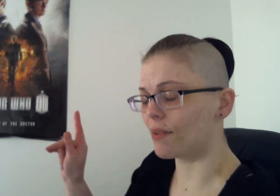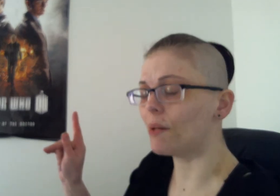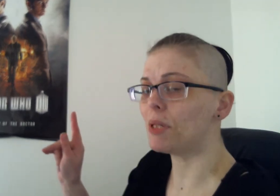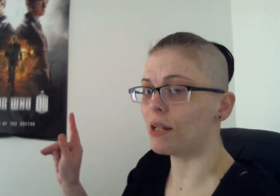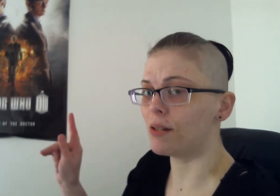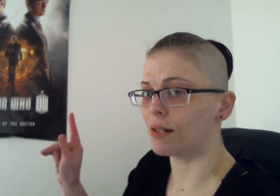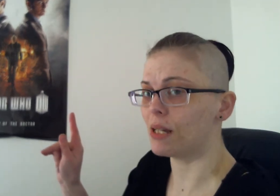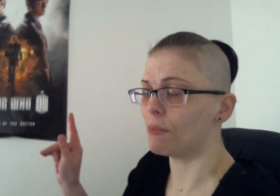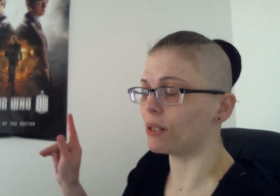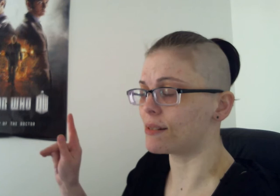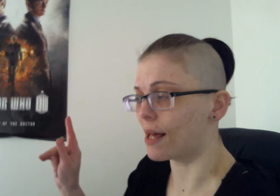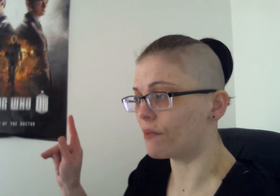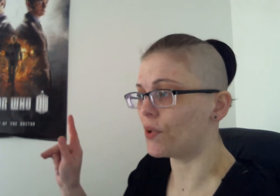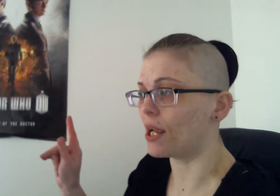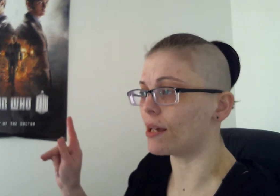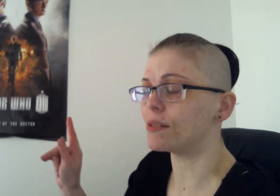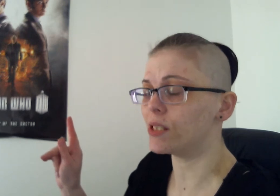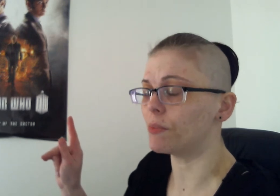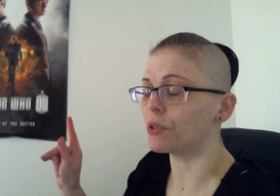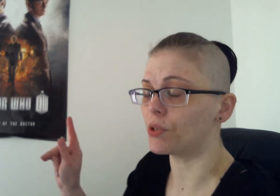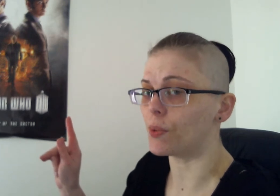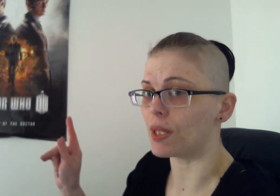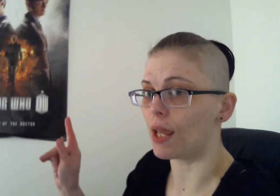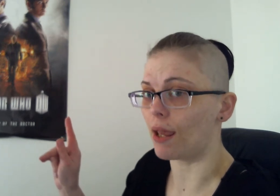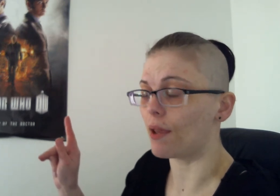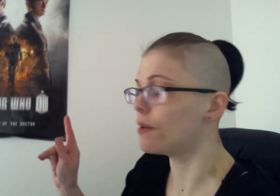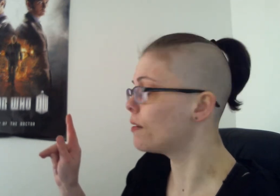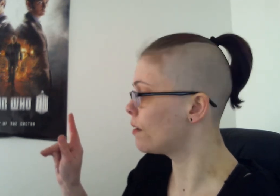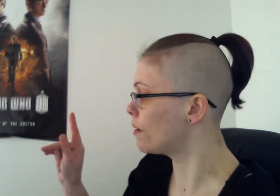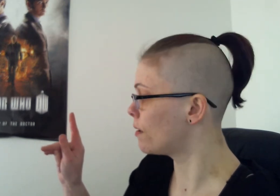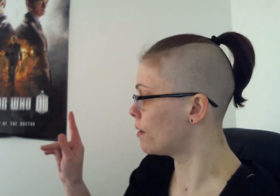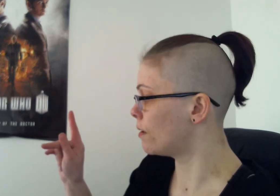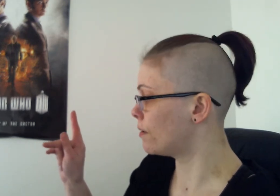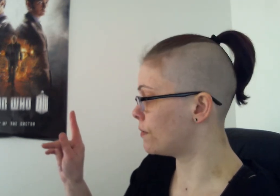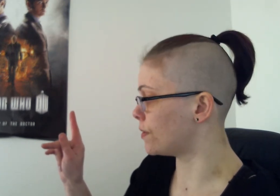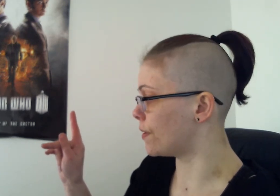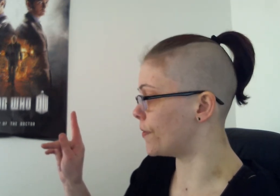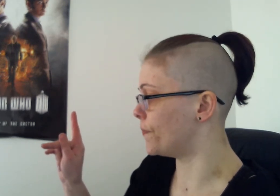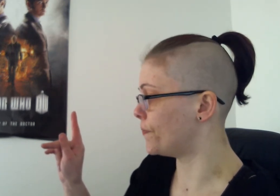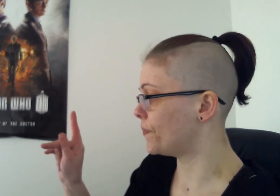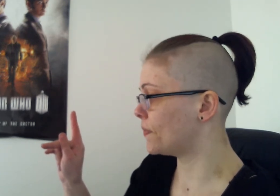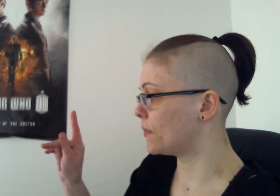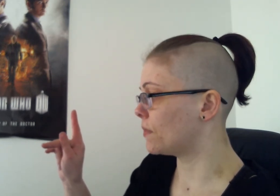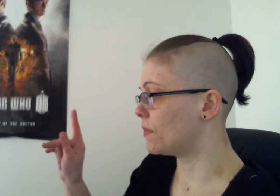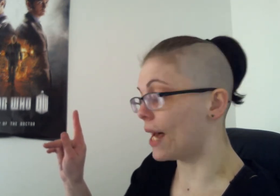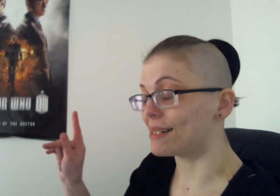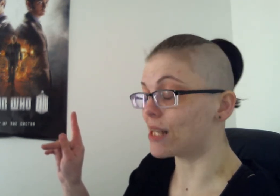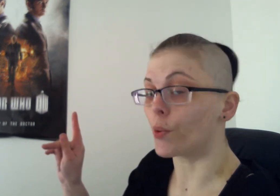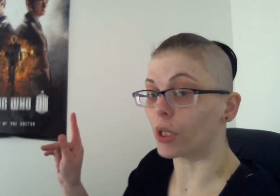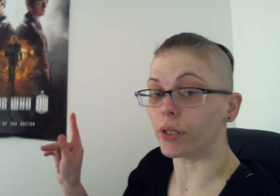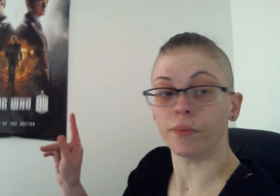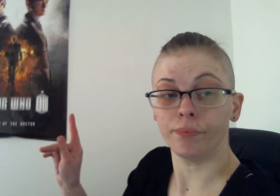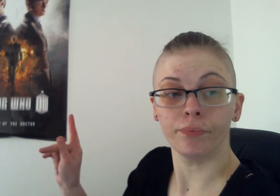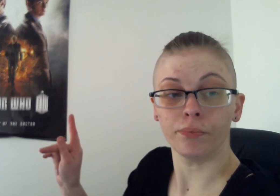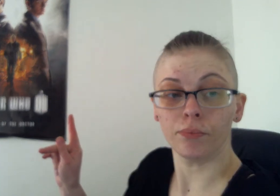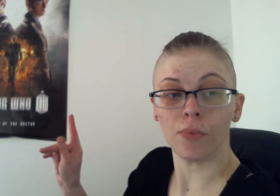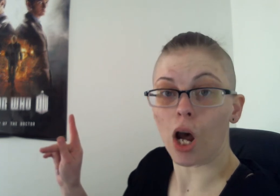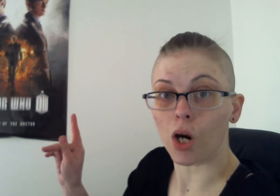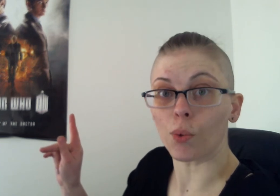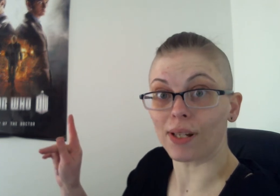Some not tucked in but on the side of your hand, similar to with the A. So that's our awkward K.